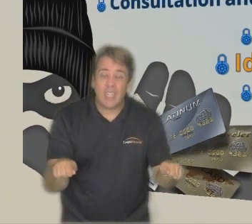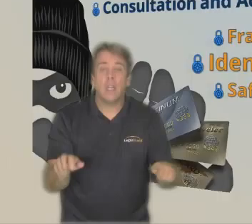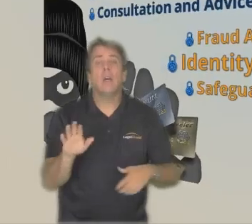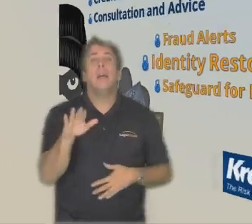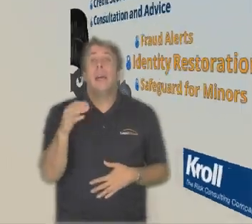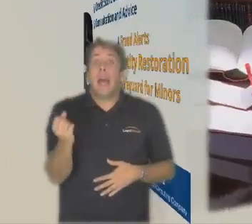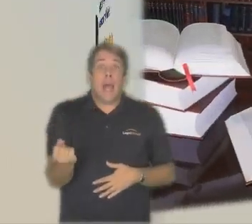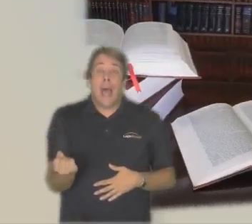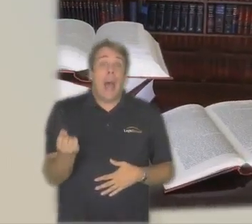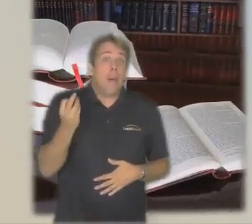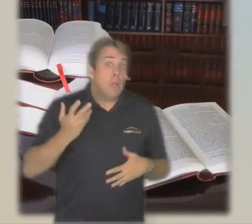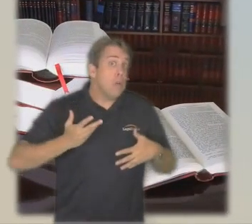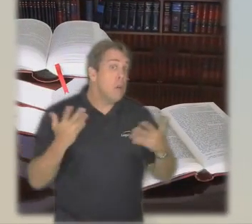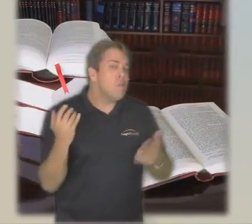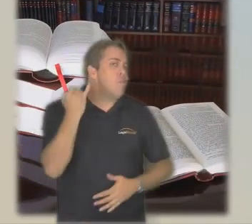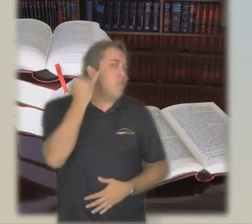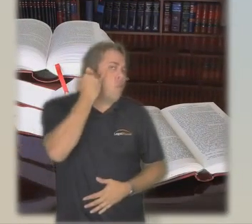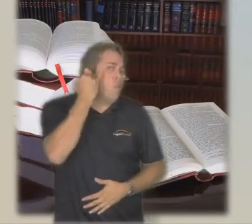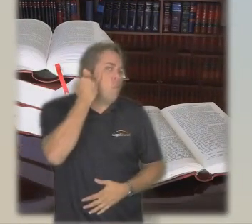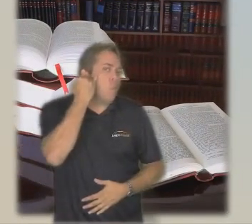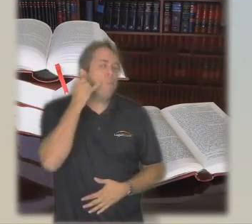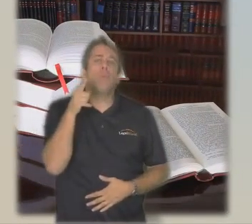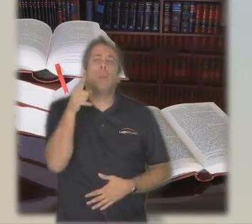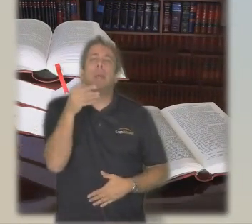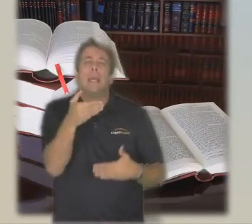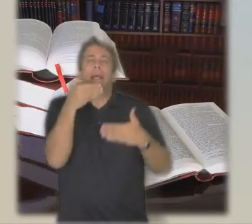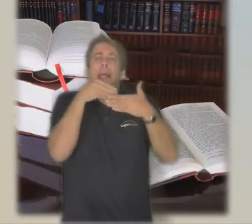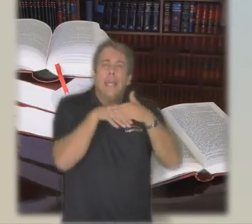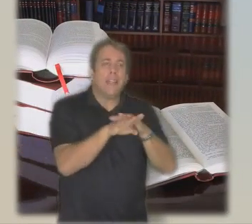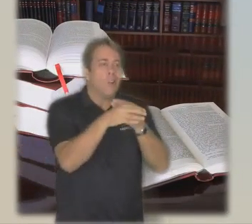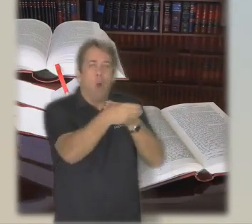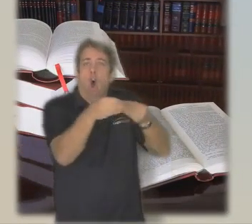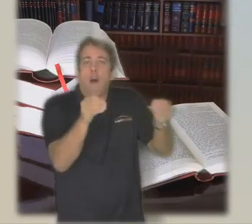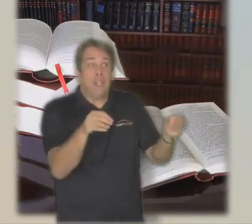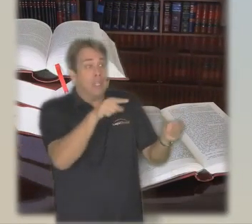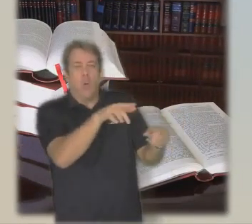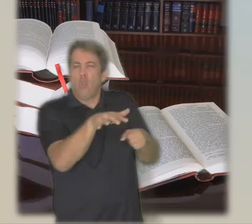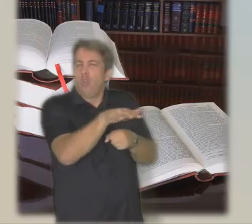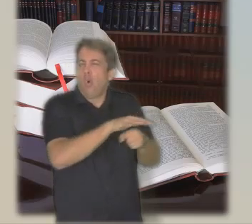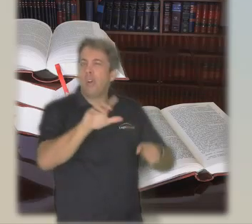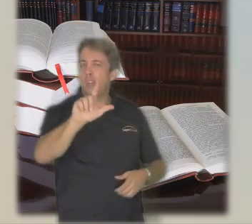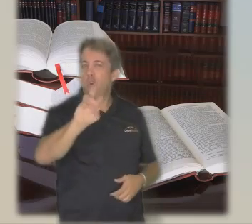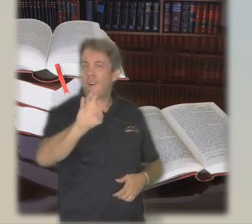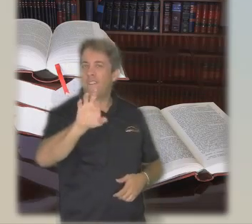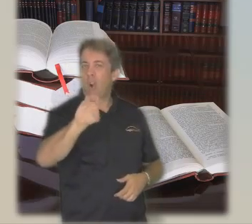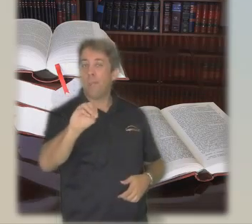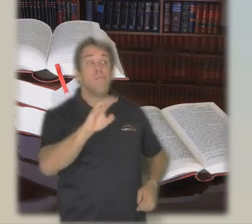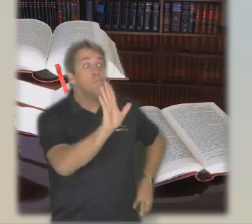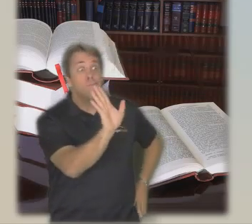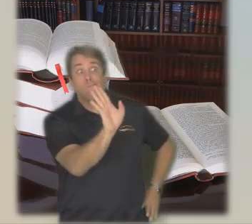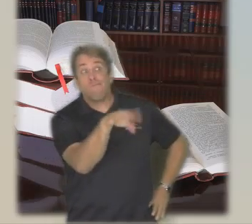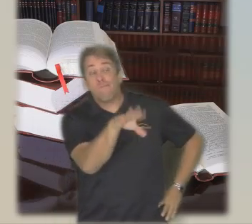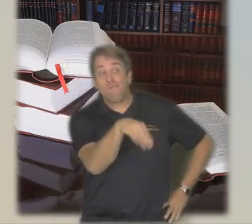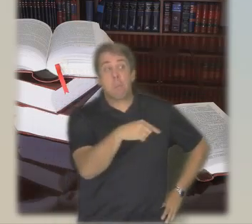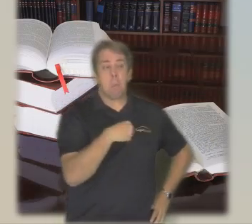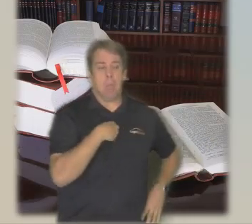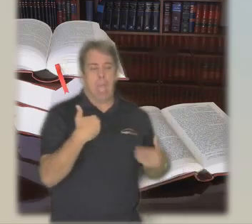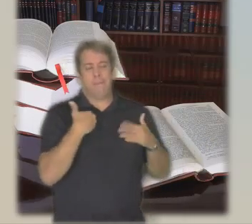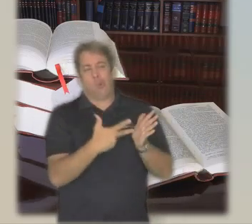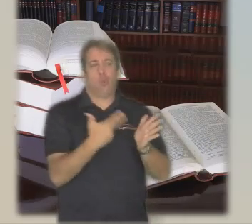To put a value on our plan in perspective, pretend you were to walk into the office of a really good local law firm and